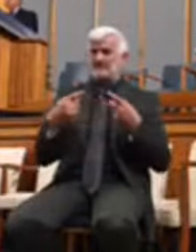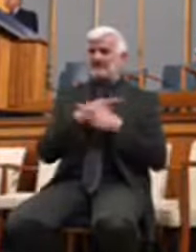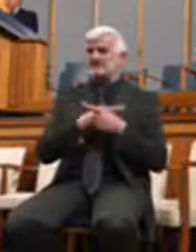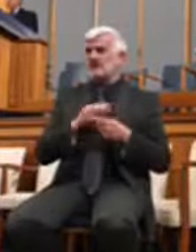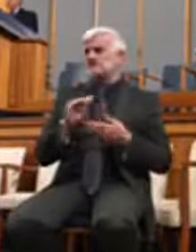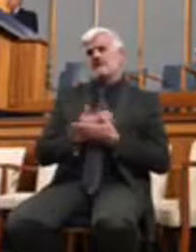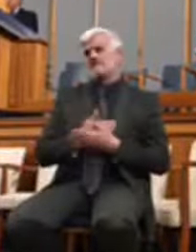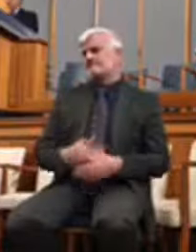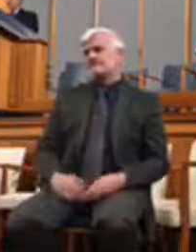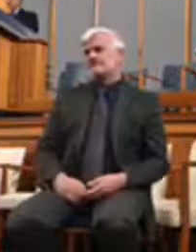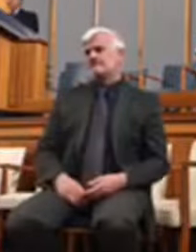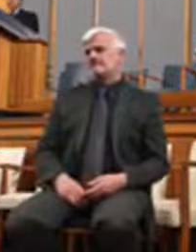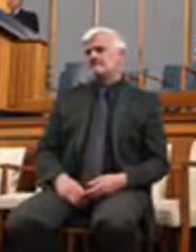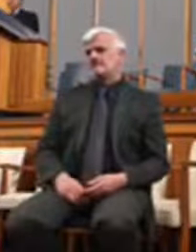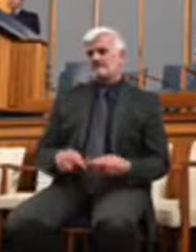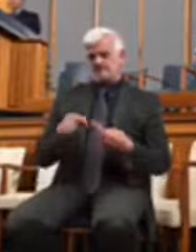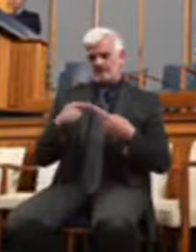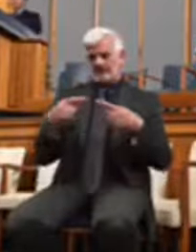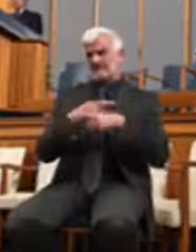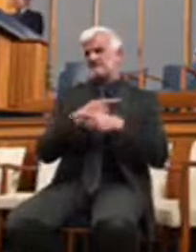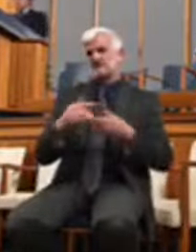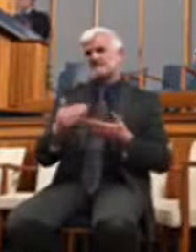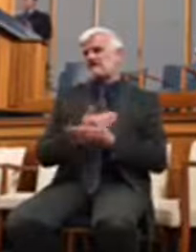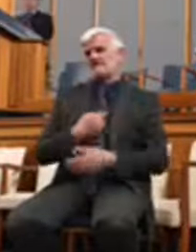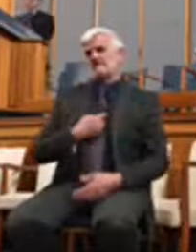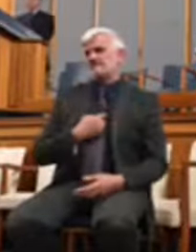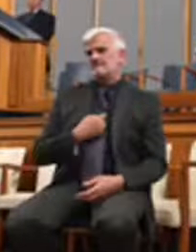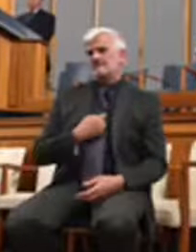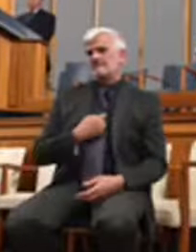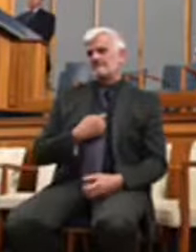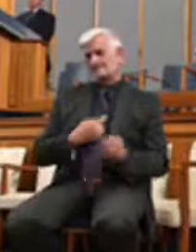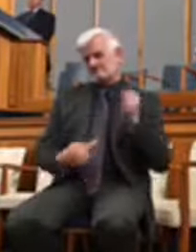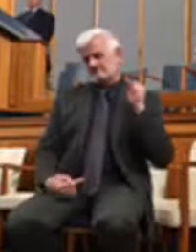salvation, and they are inseparable